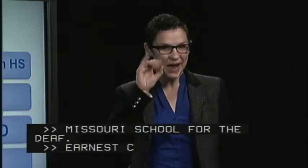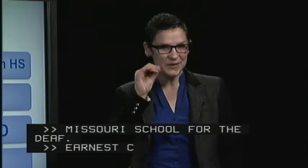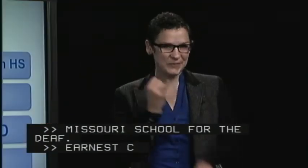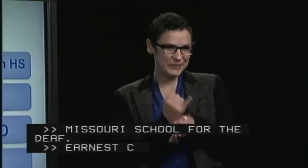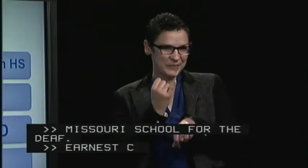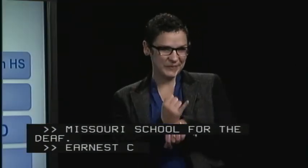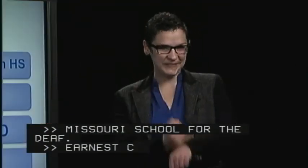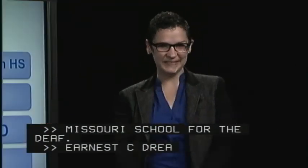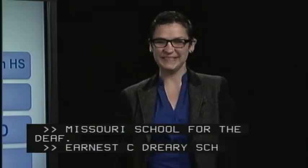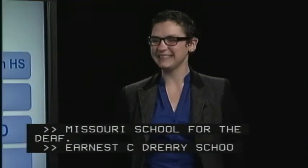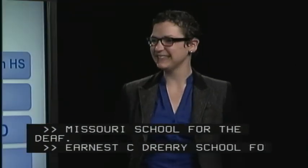Ohio School for the Deaf.